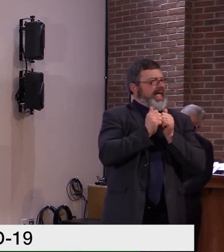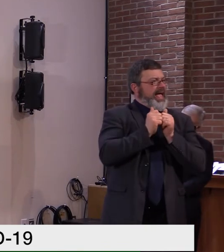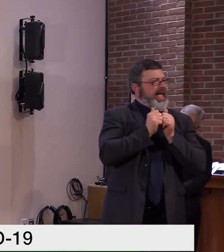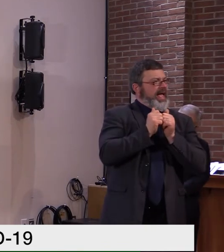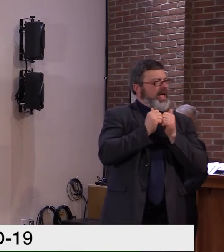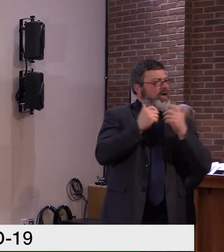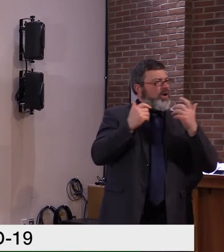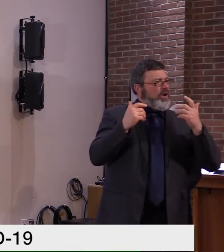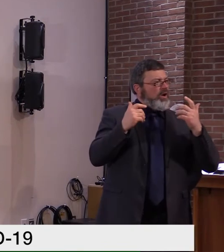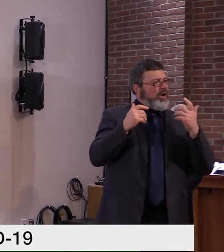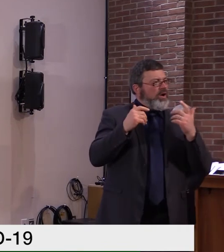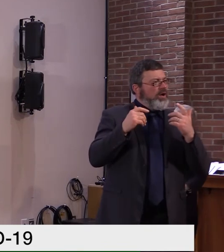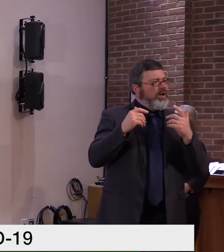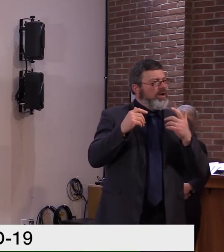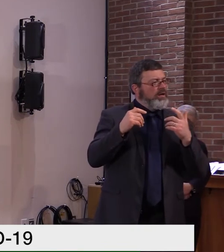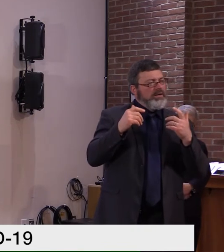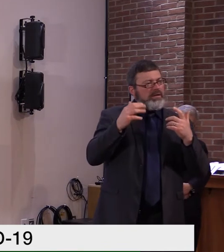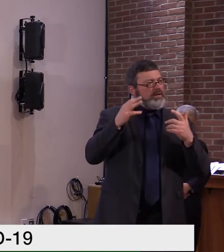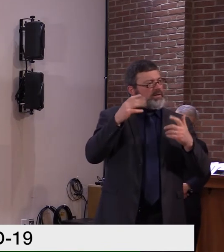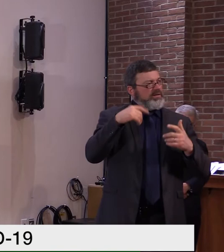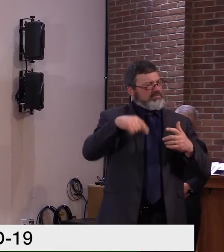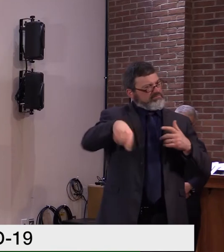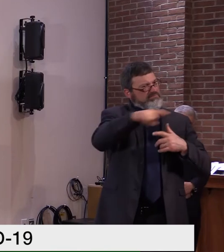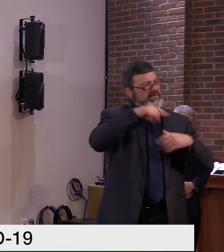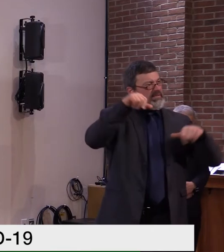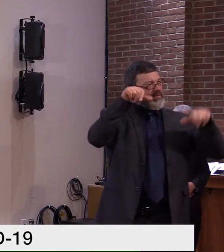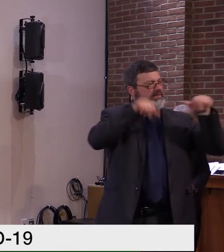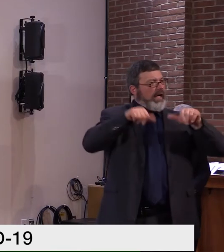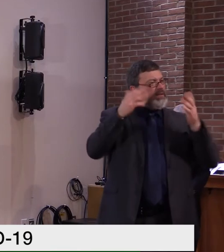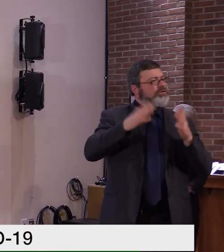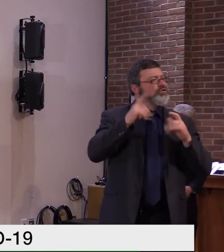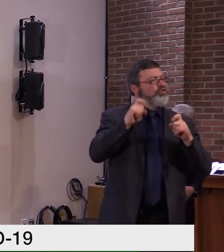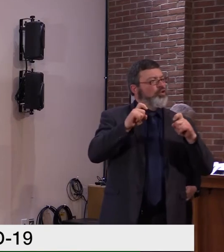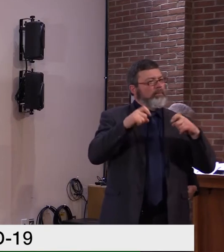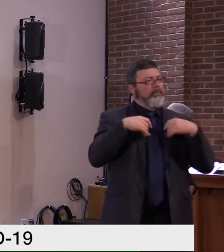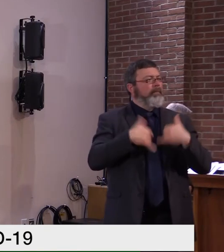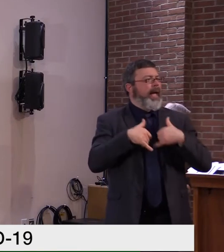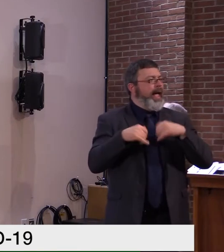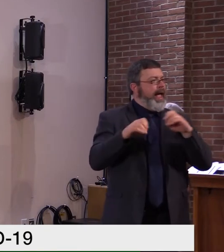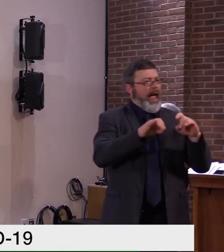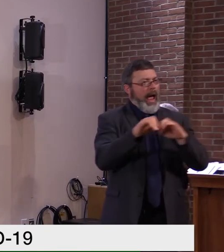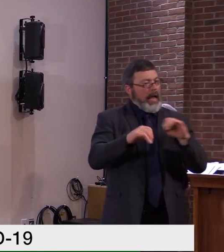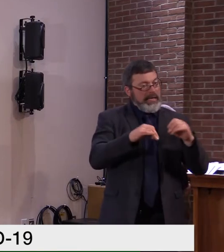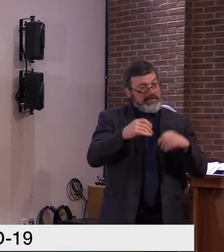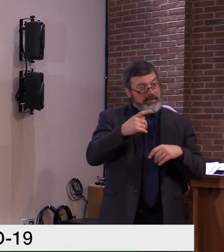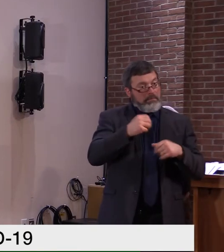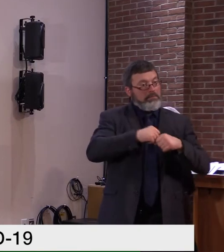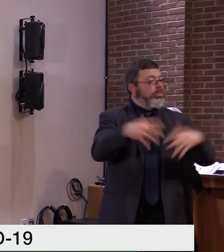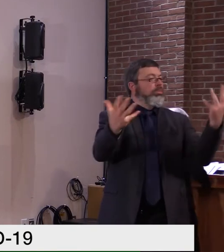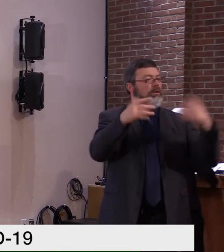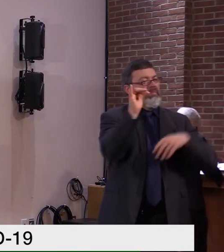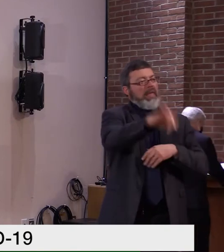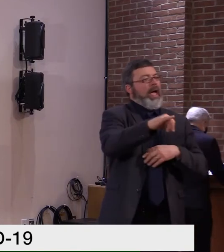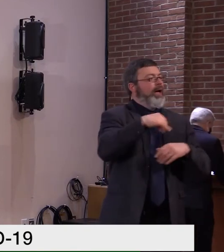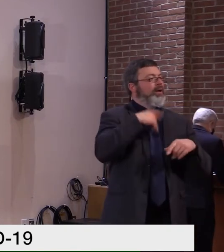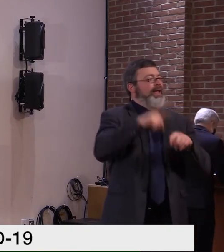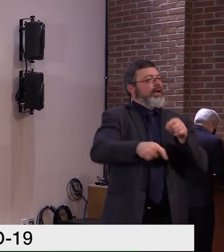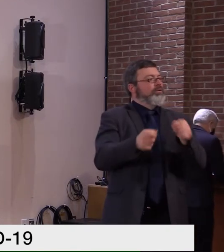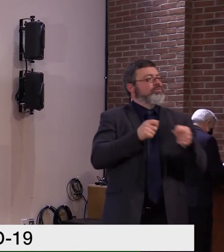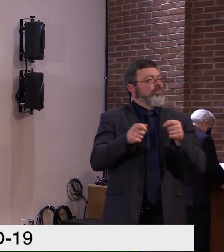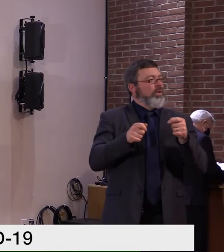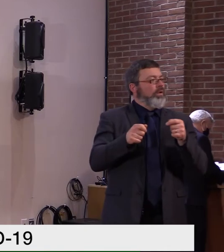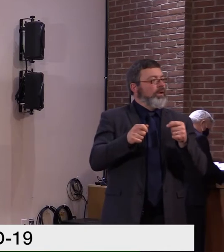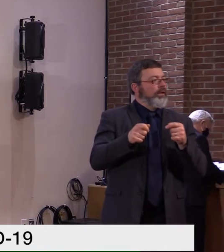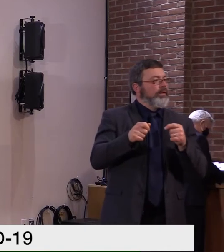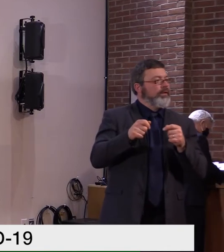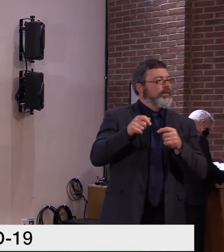happen. With SARS and MERS, we already knew where the stuff came from, you know, within a relatively short time